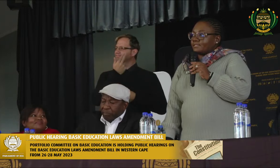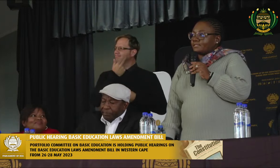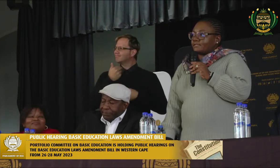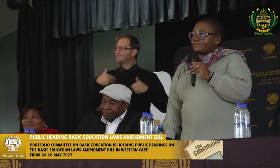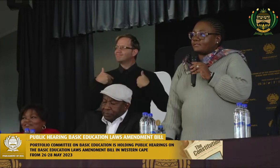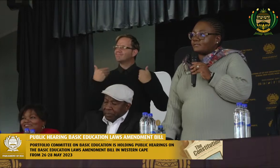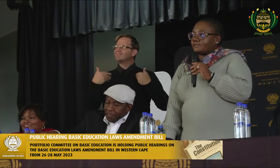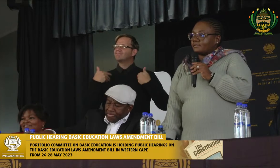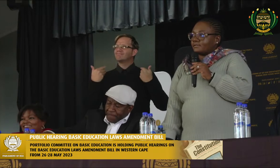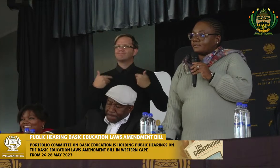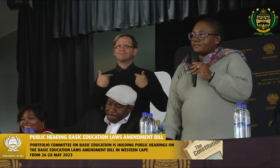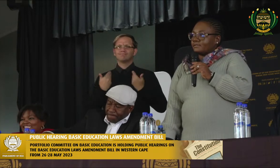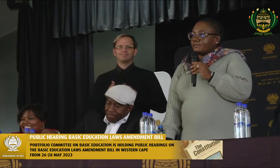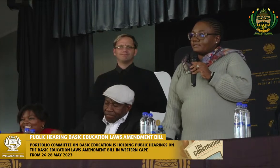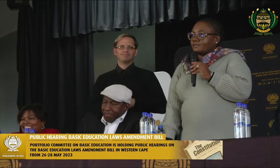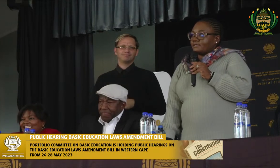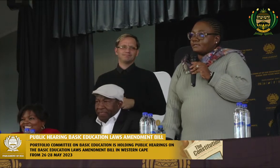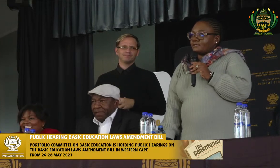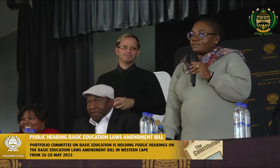in the...